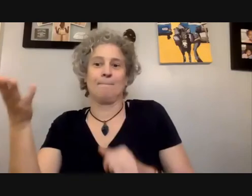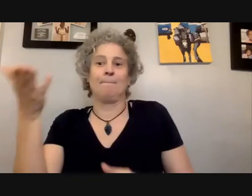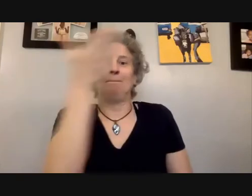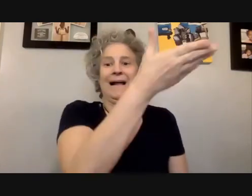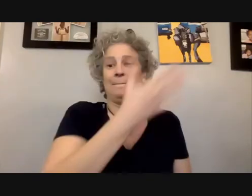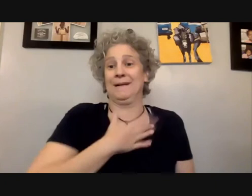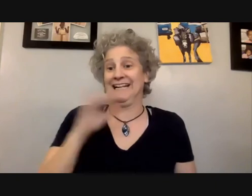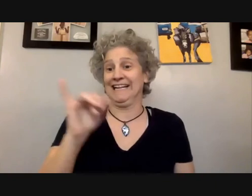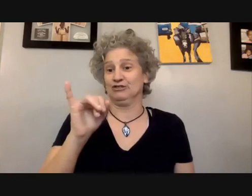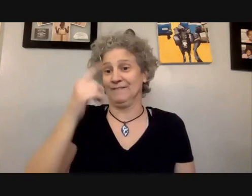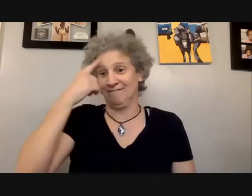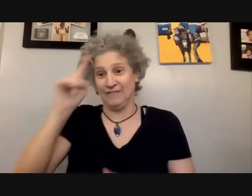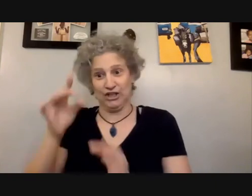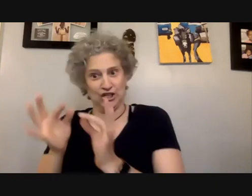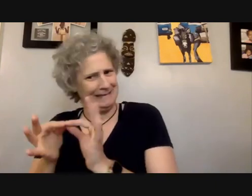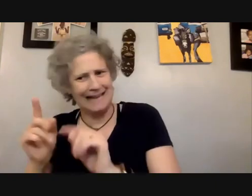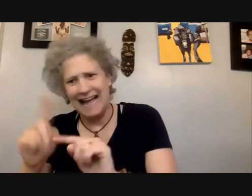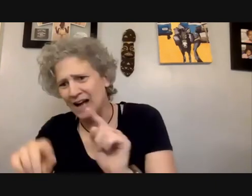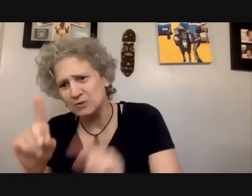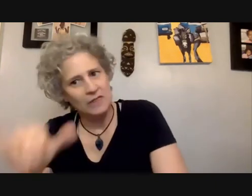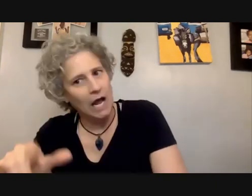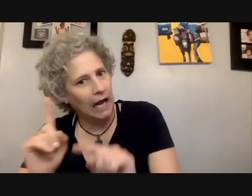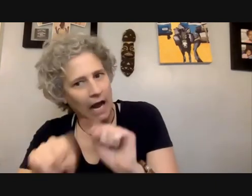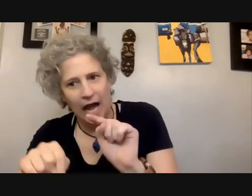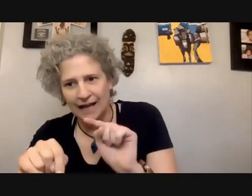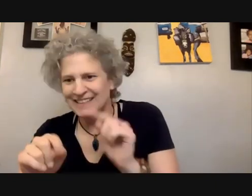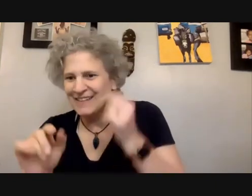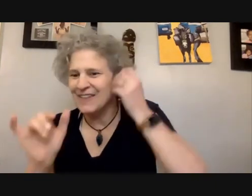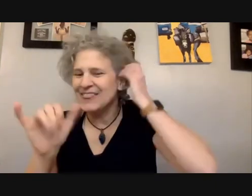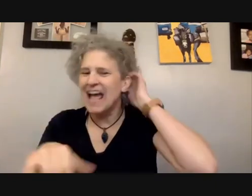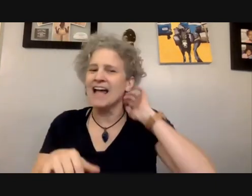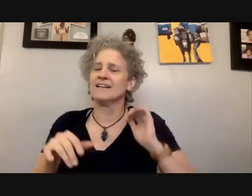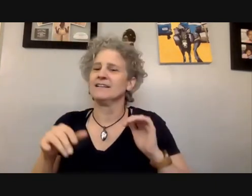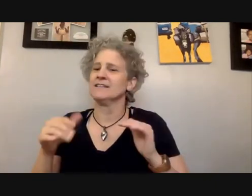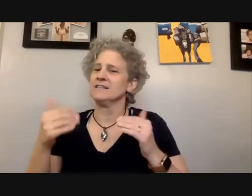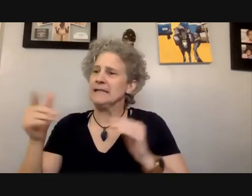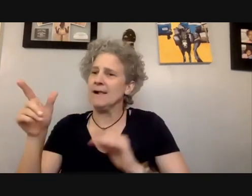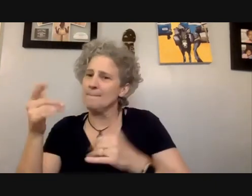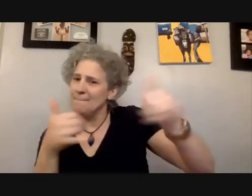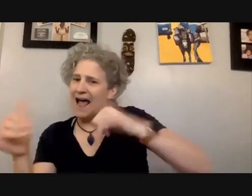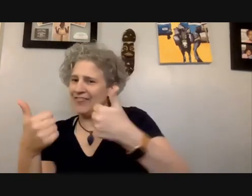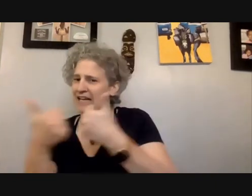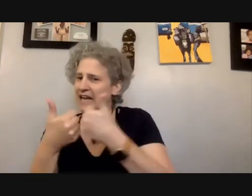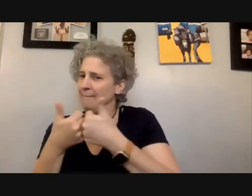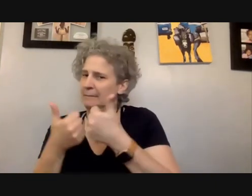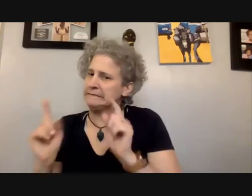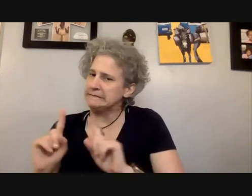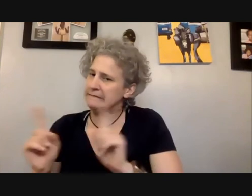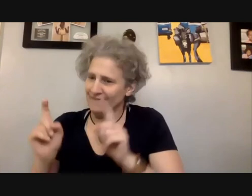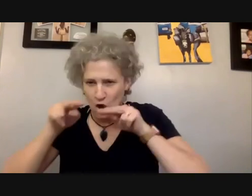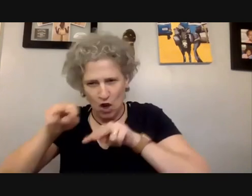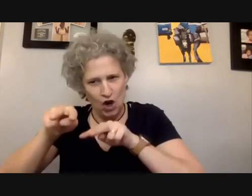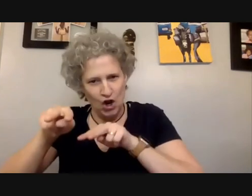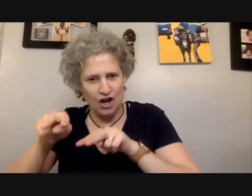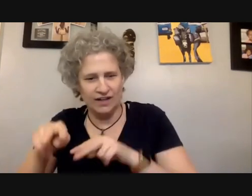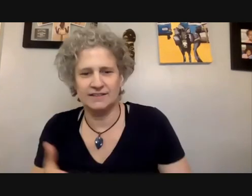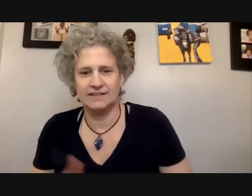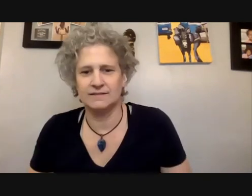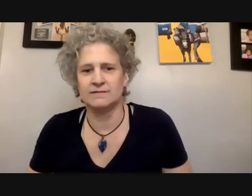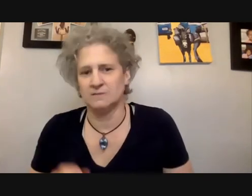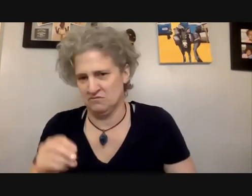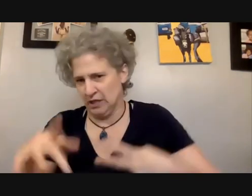And of course, I had to go around and around with the doctor's office. They ended up then billing the insurance company, which they also can't